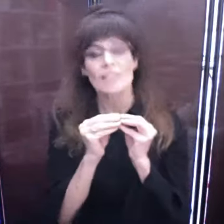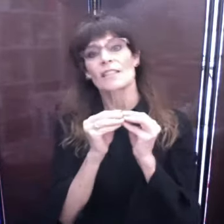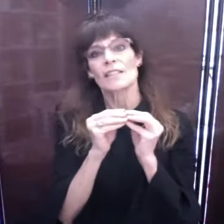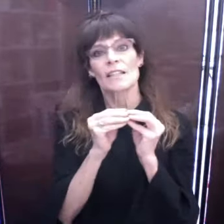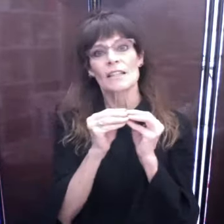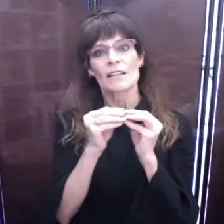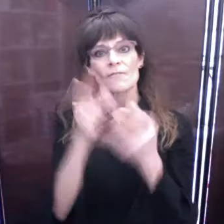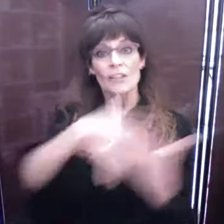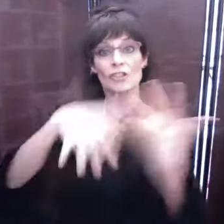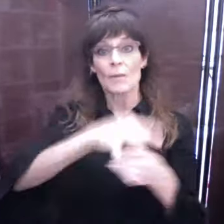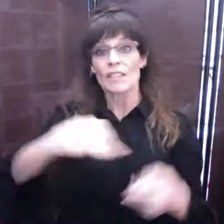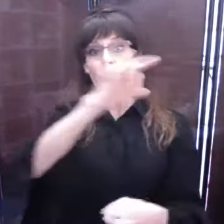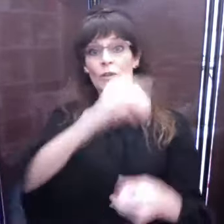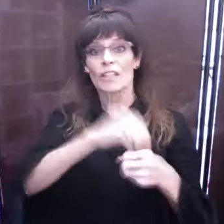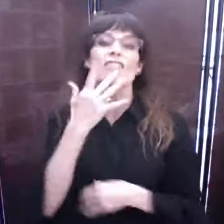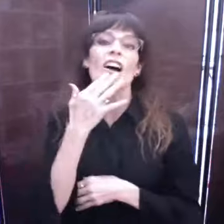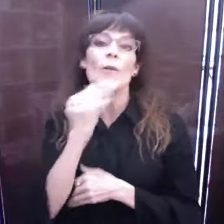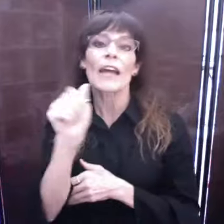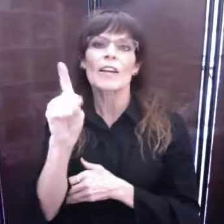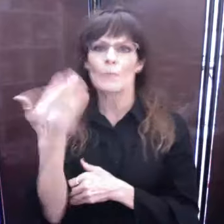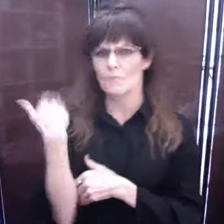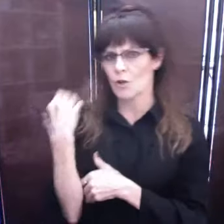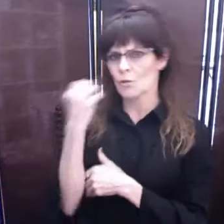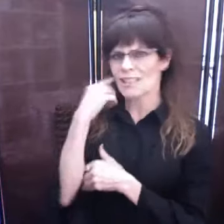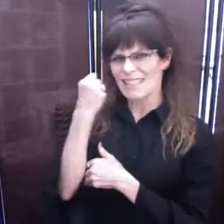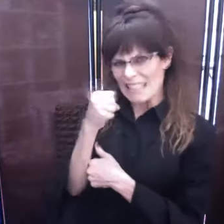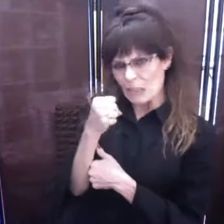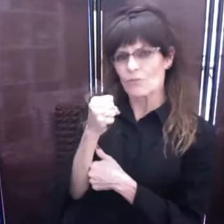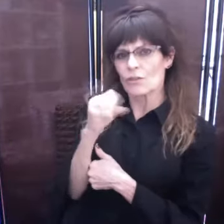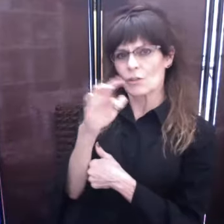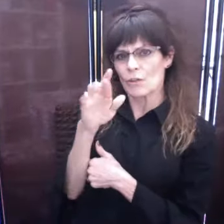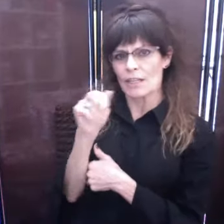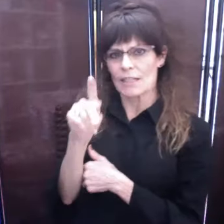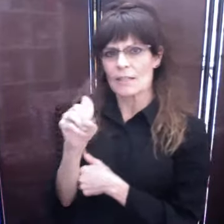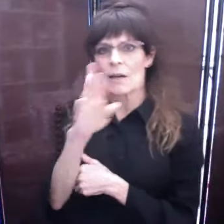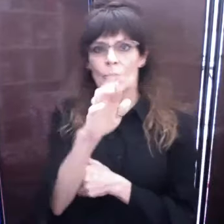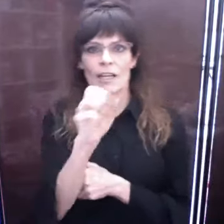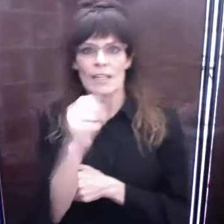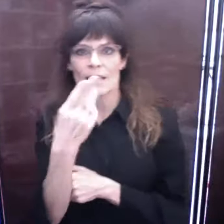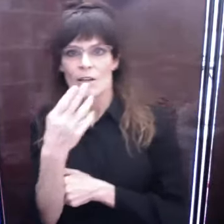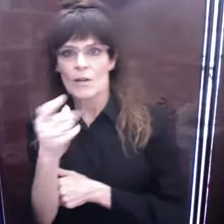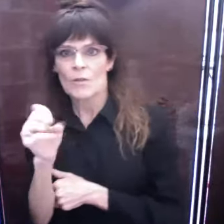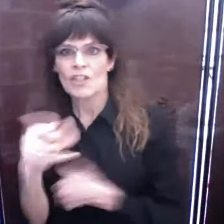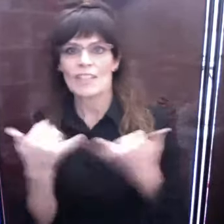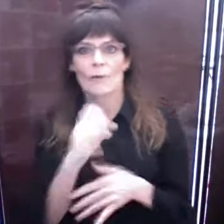which it used to be in Silver Creek and Breckenridge, and then it was in, anyway, now it's in Estes Park. We'll see for next